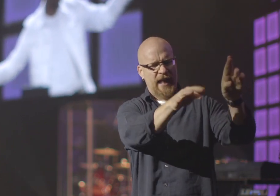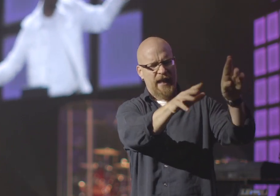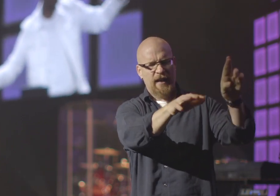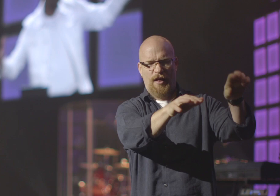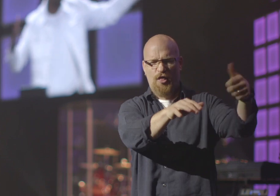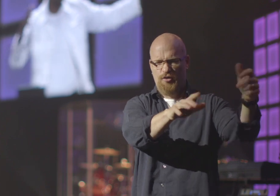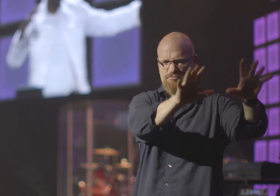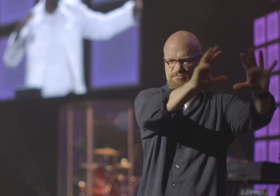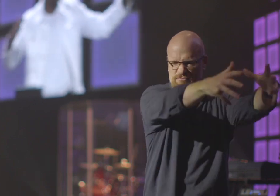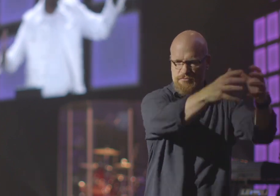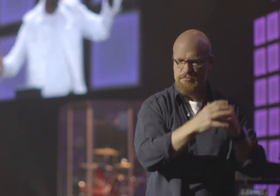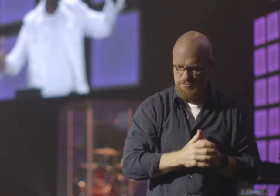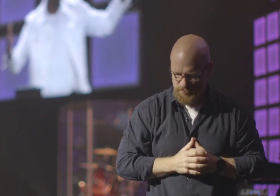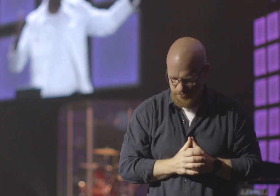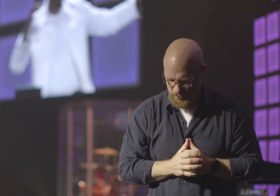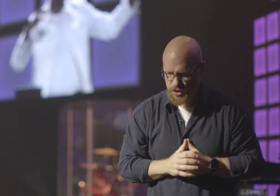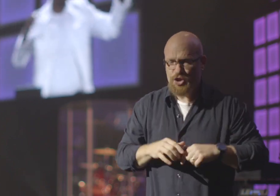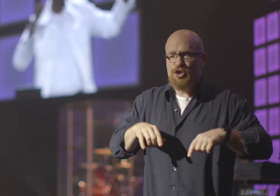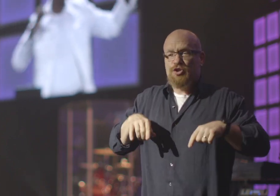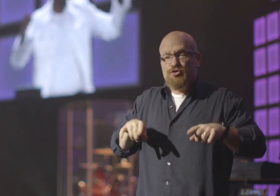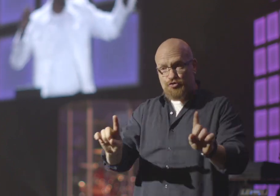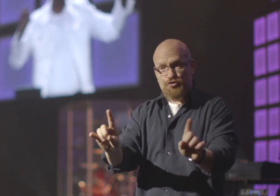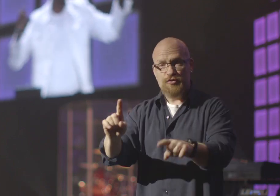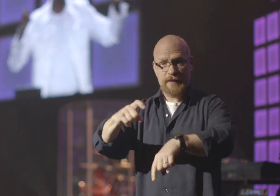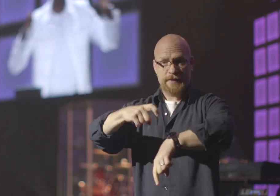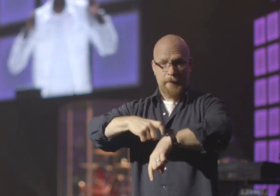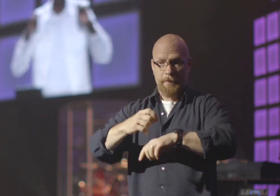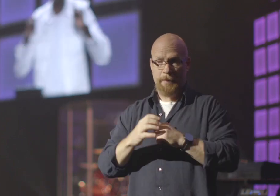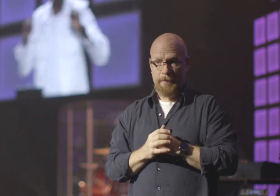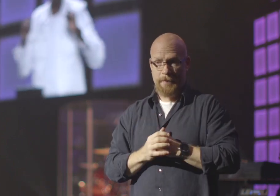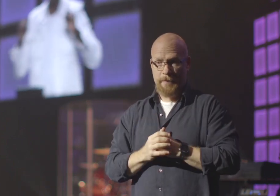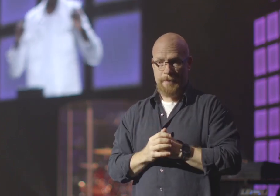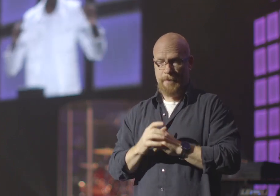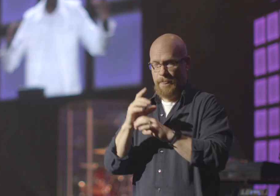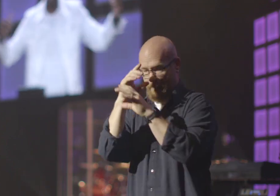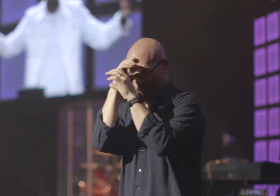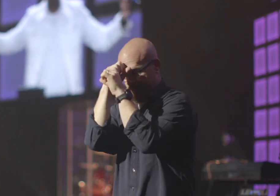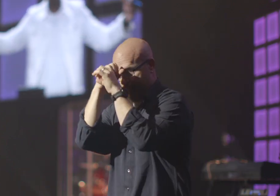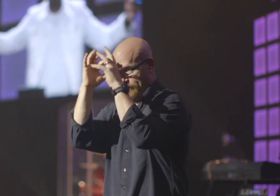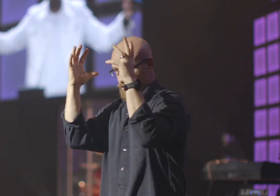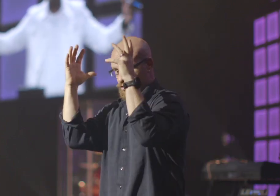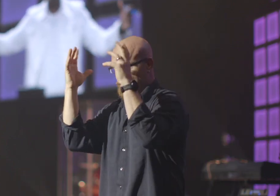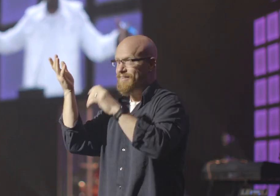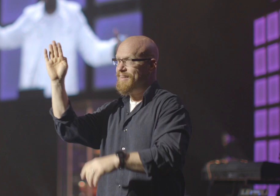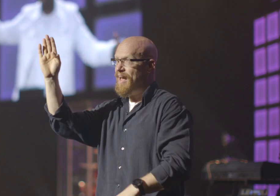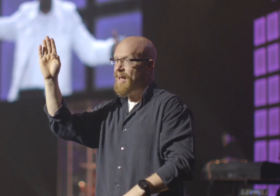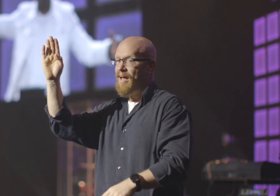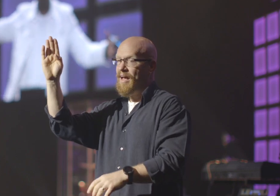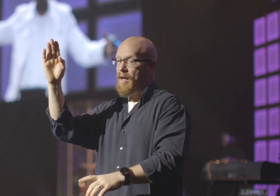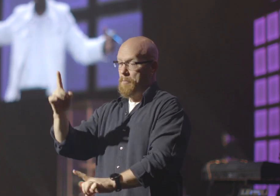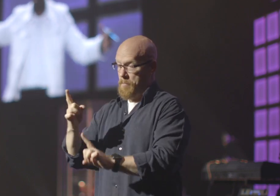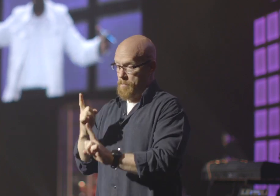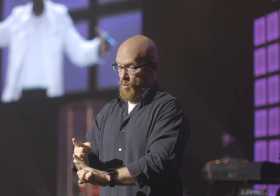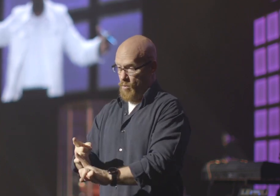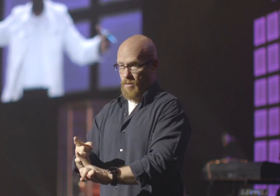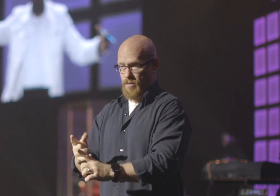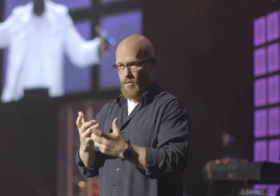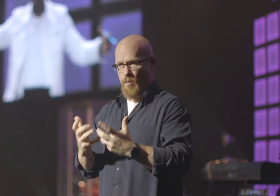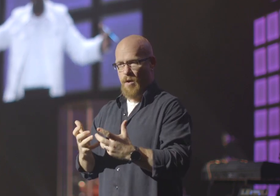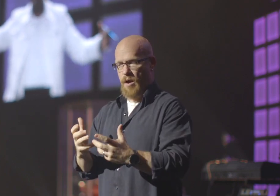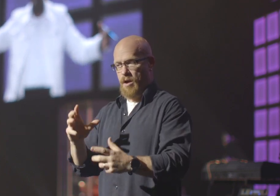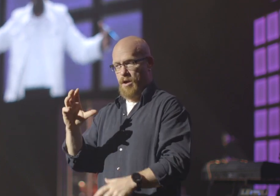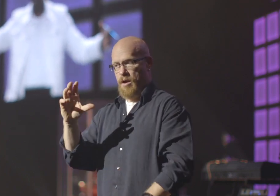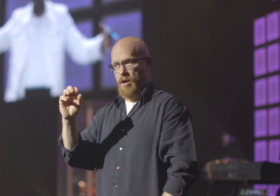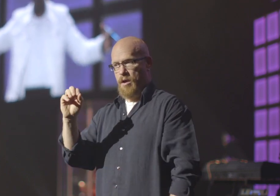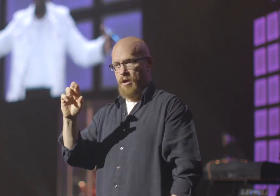so in the midst of this whole thing that was going on, God wanted to get this gentleman by the name of